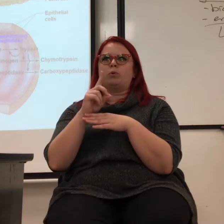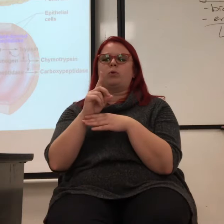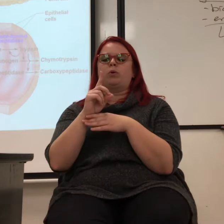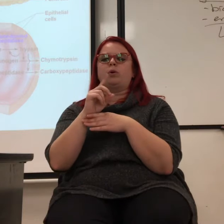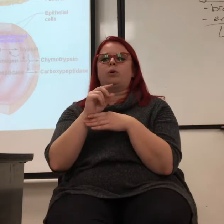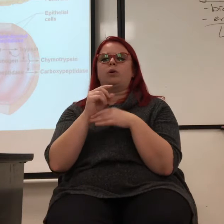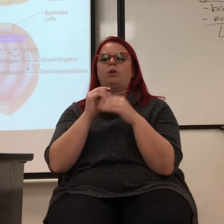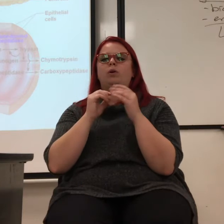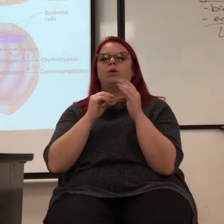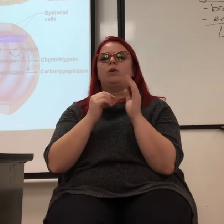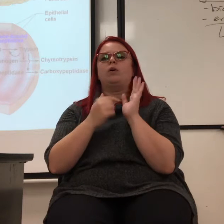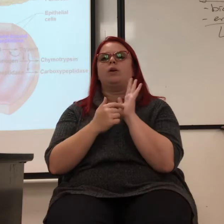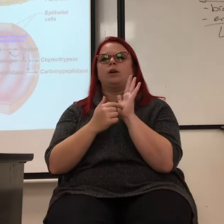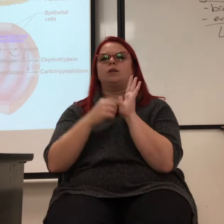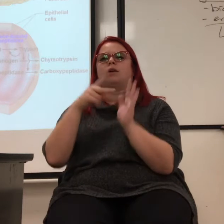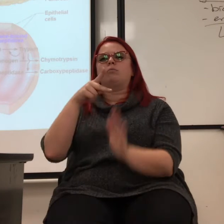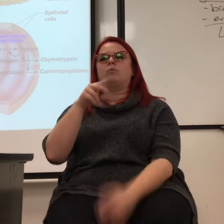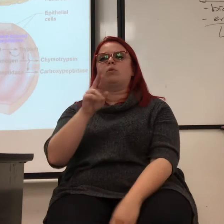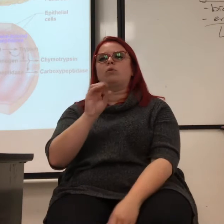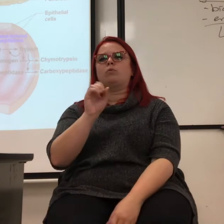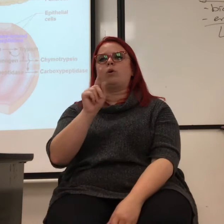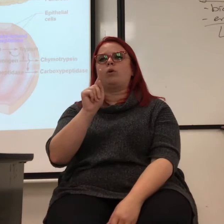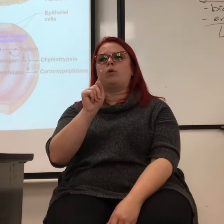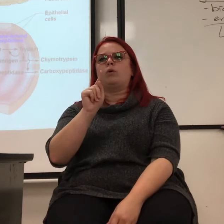proteases digest proteins.